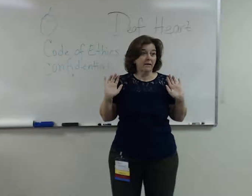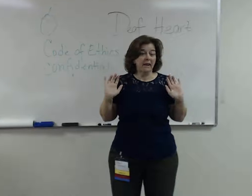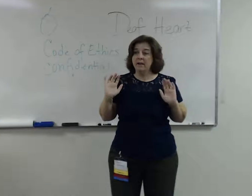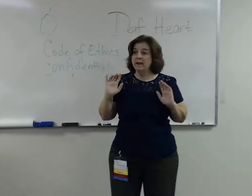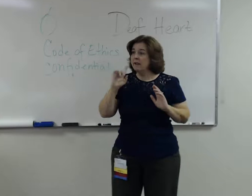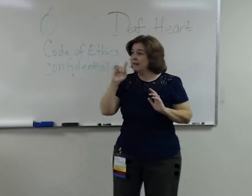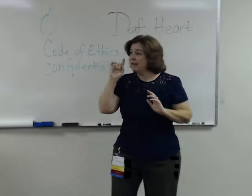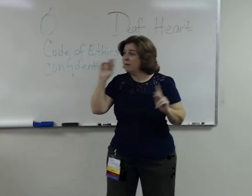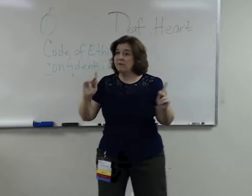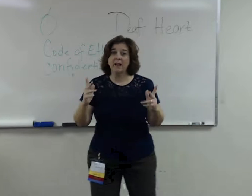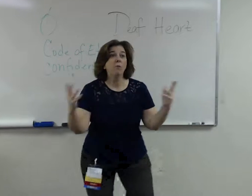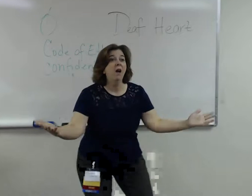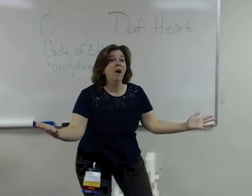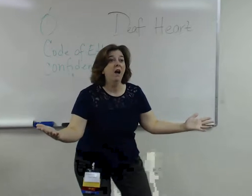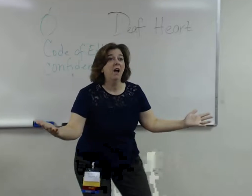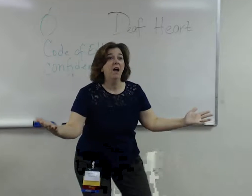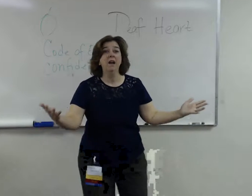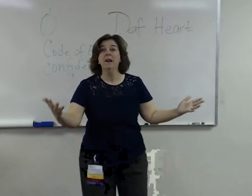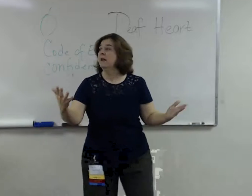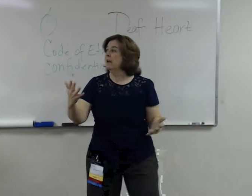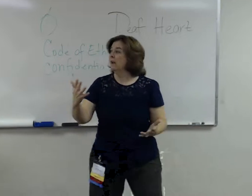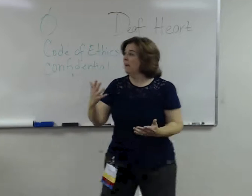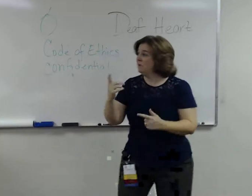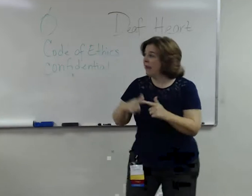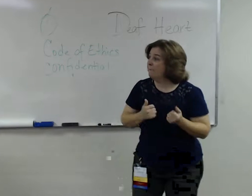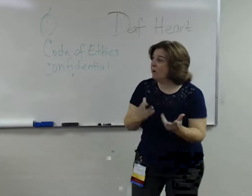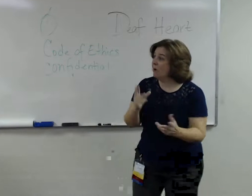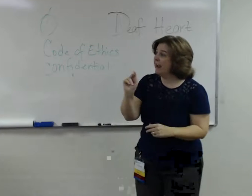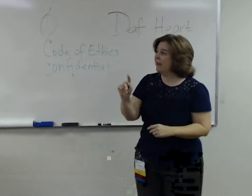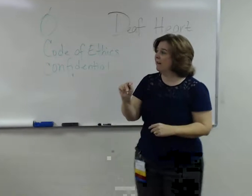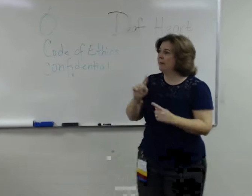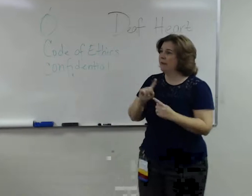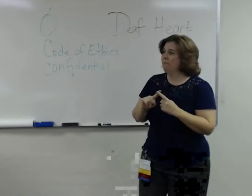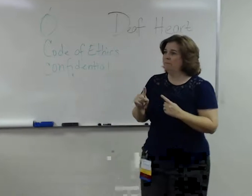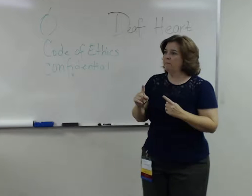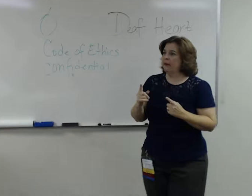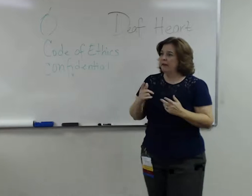burn out. And then people are like, ah, you can't burn out. But